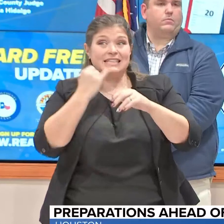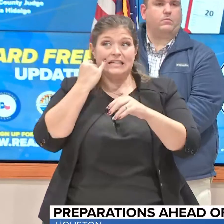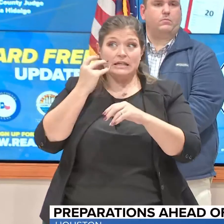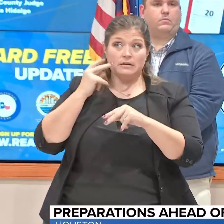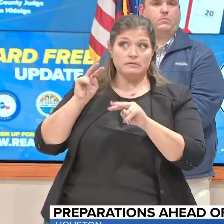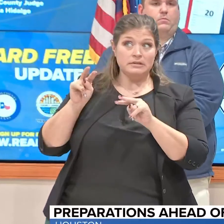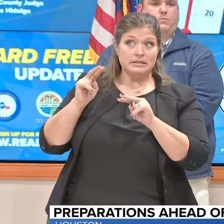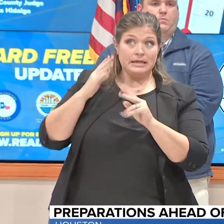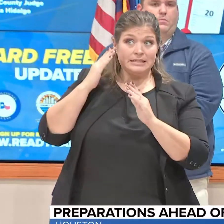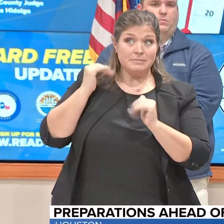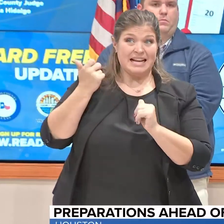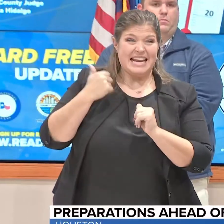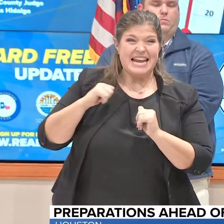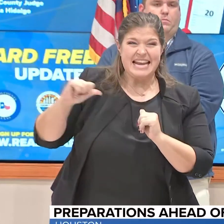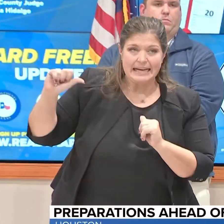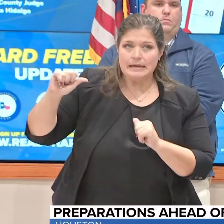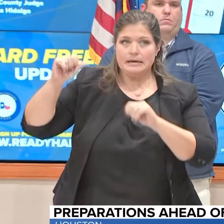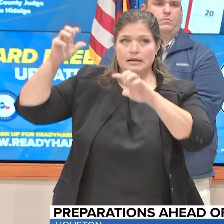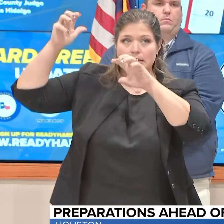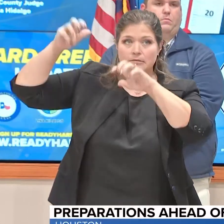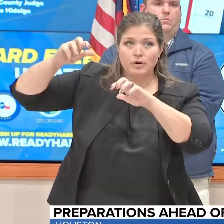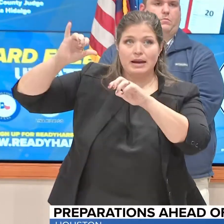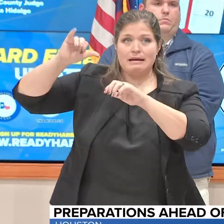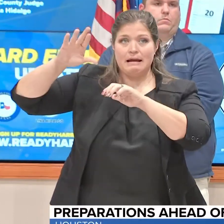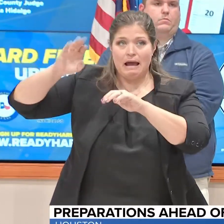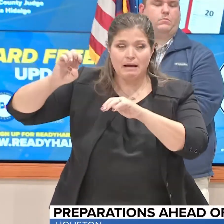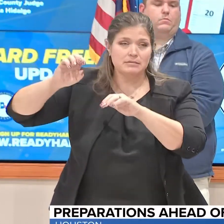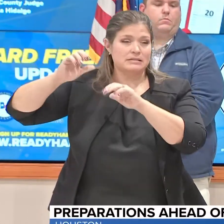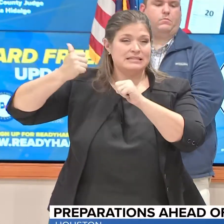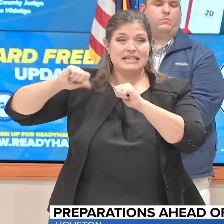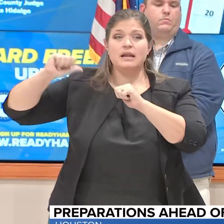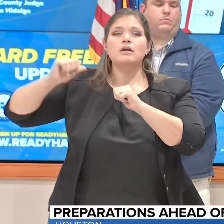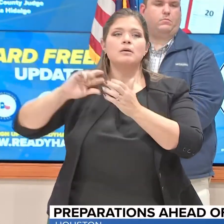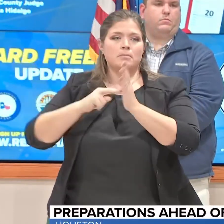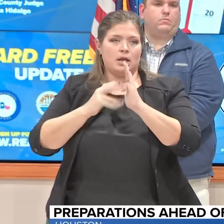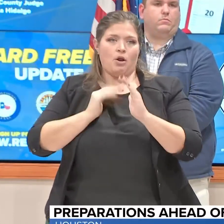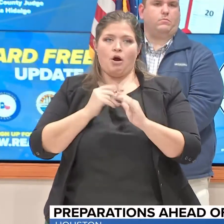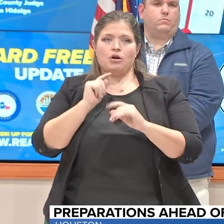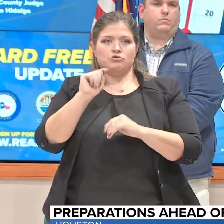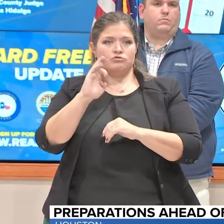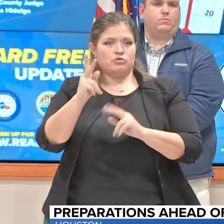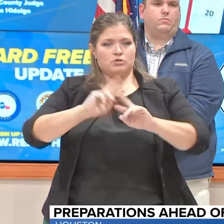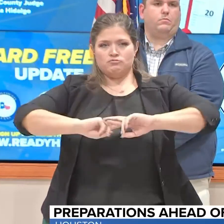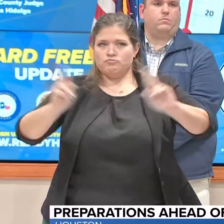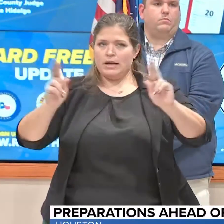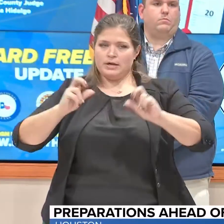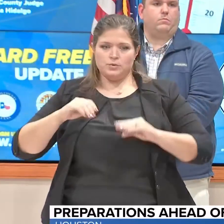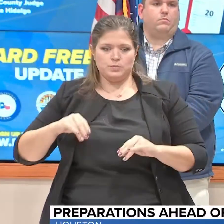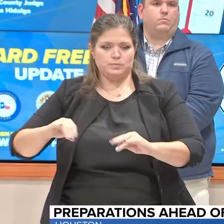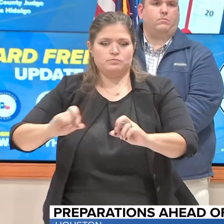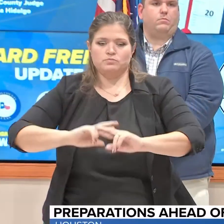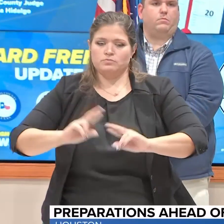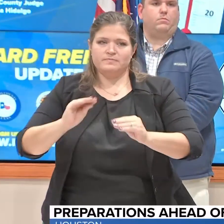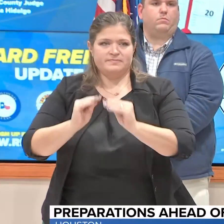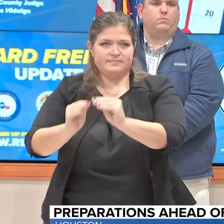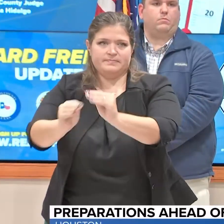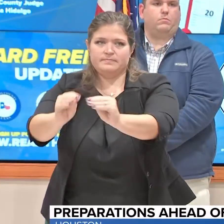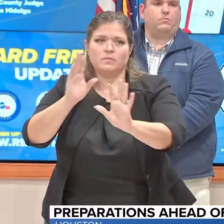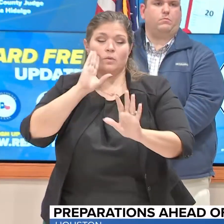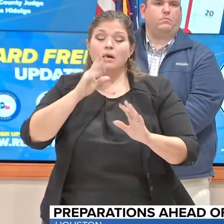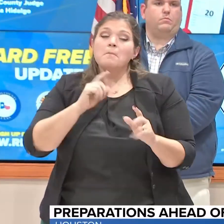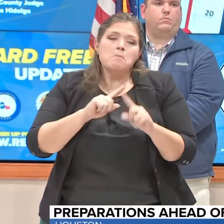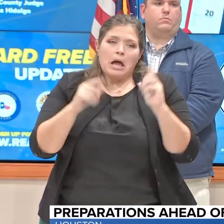precipitation at all on our bridges or overpasses, our trucks will be ready to go immediately. We're